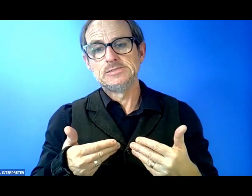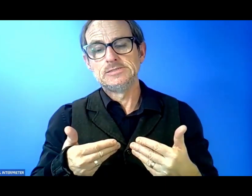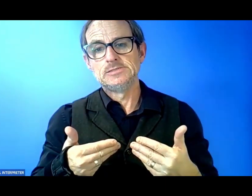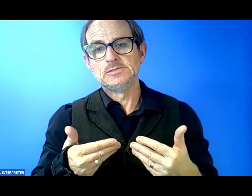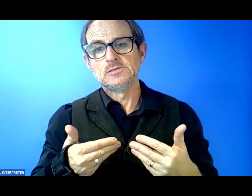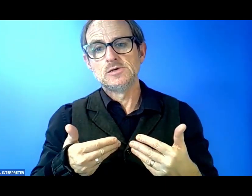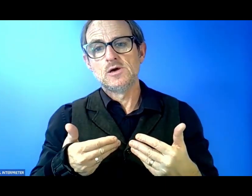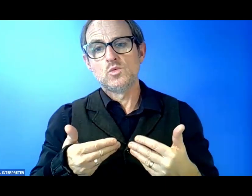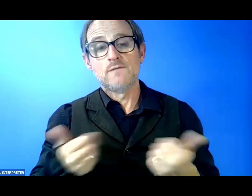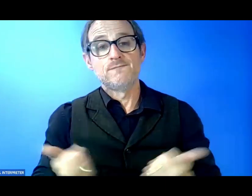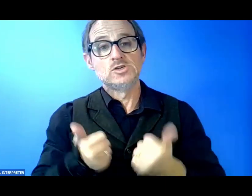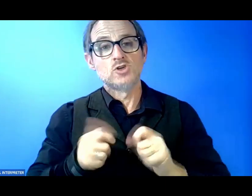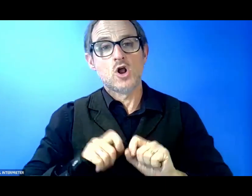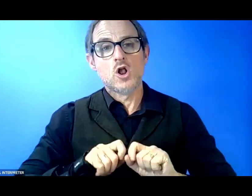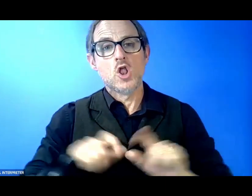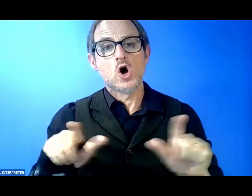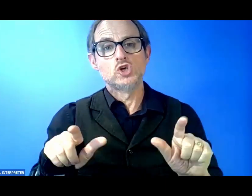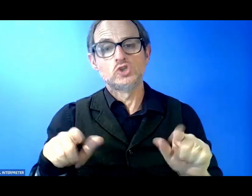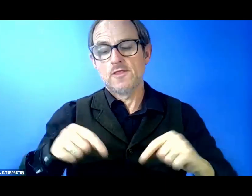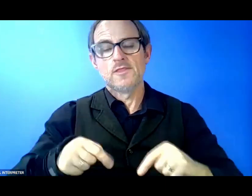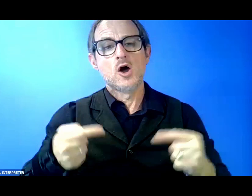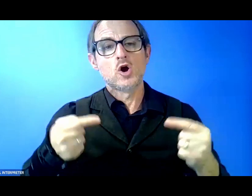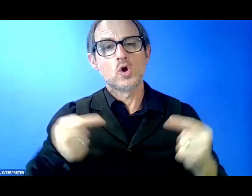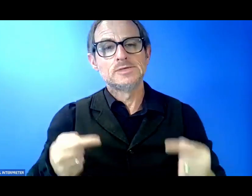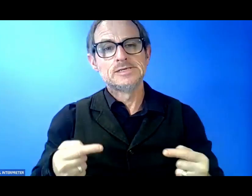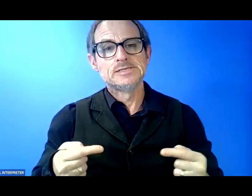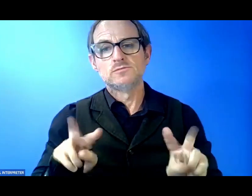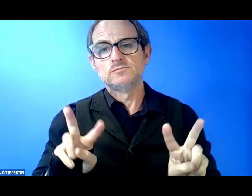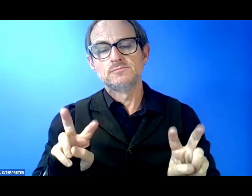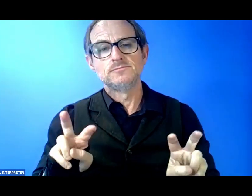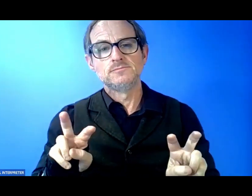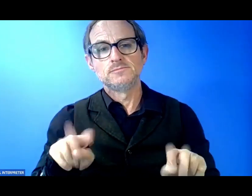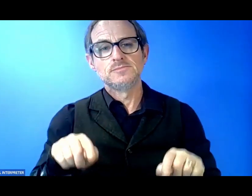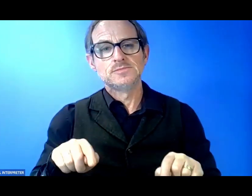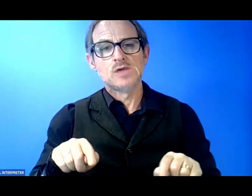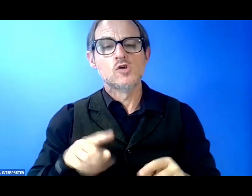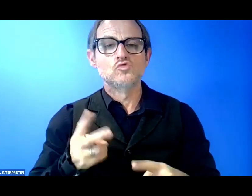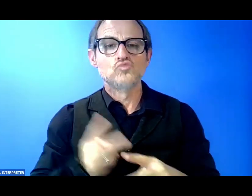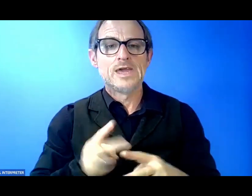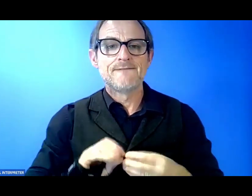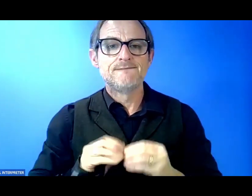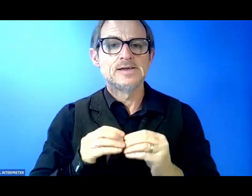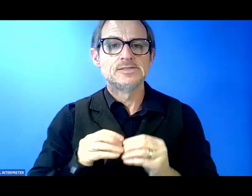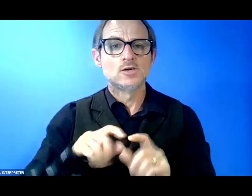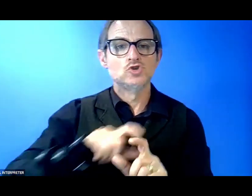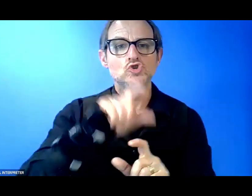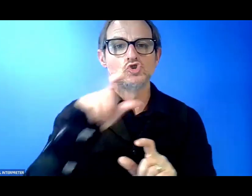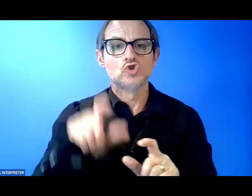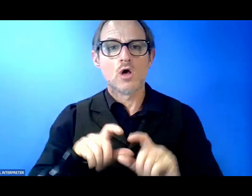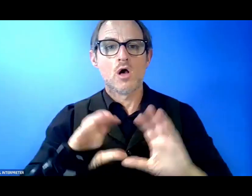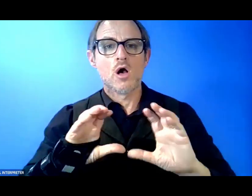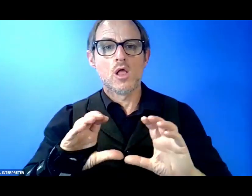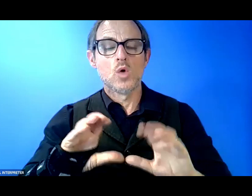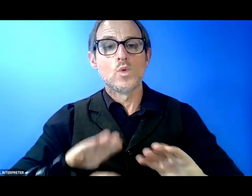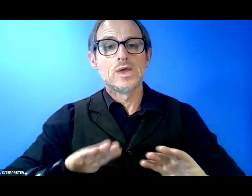we officially launched a pastry competition with the title Reinvent the Circle. We basically are introducing for the first time